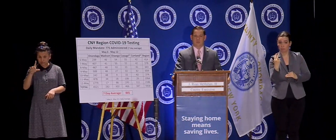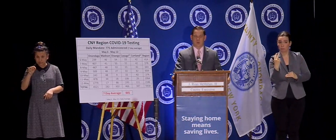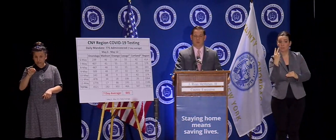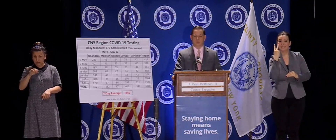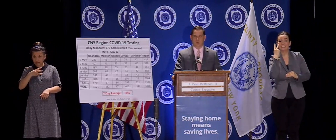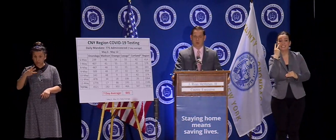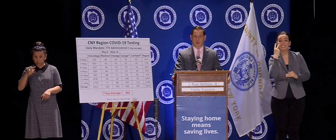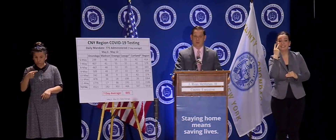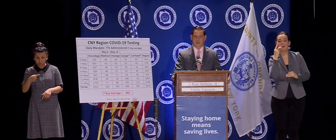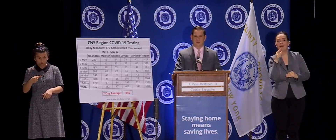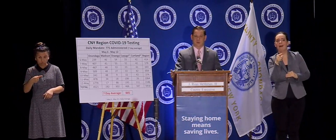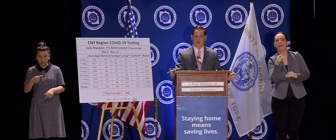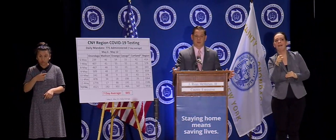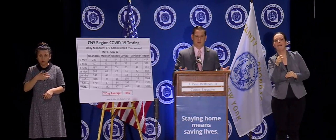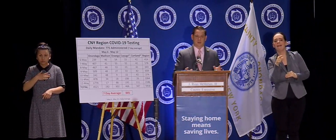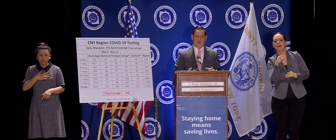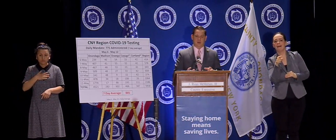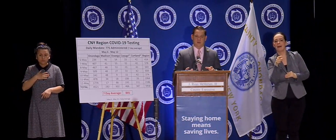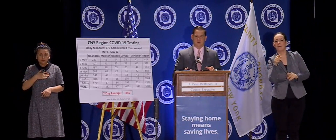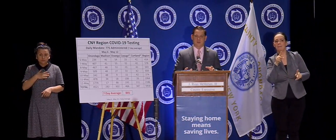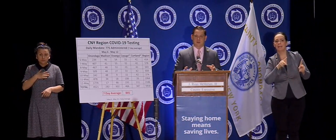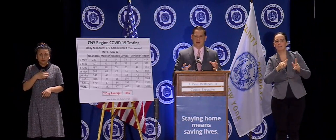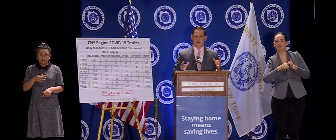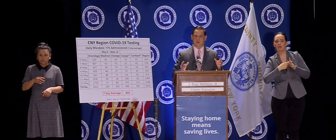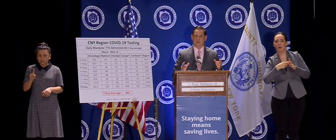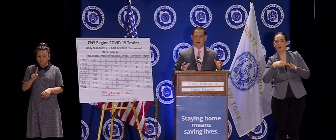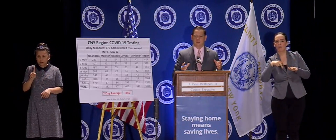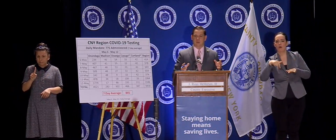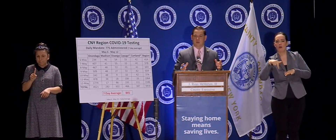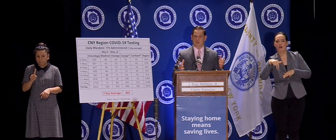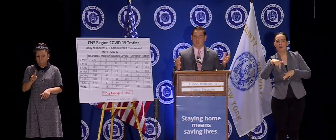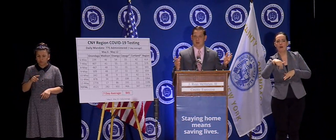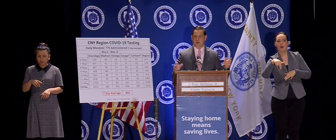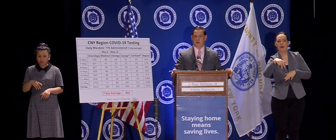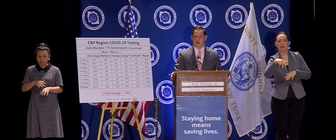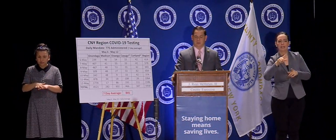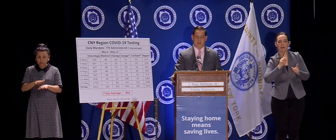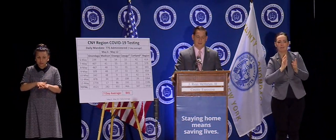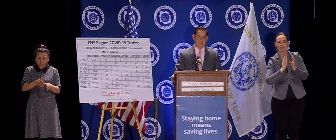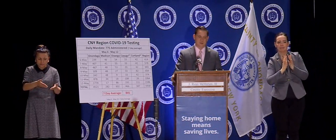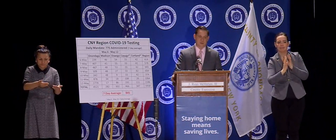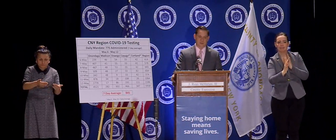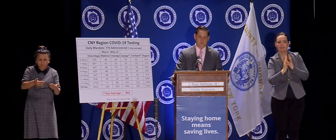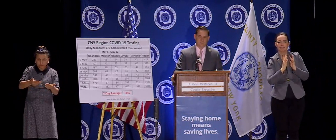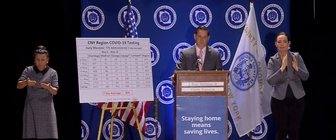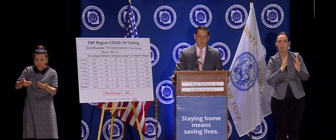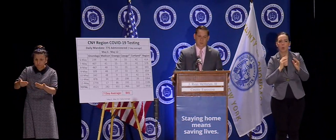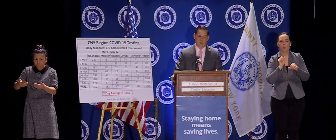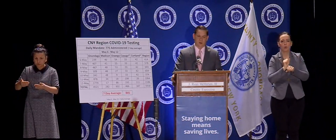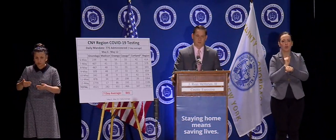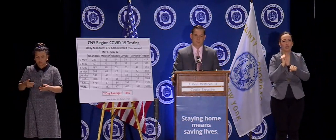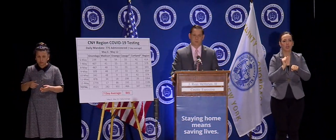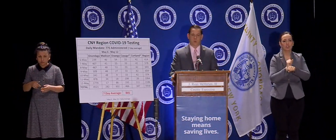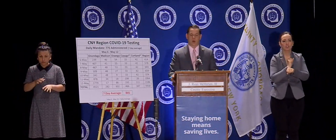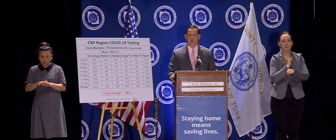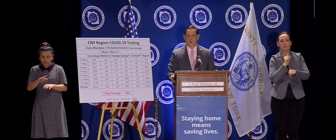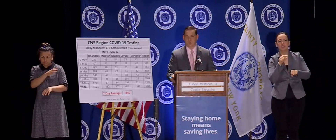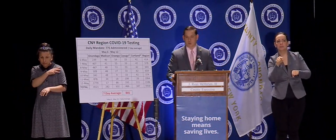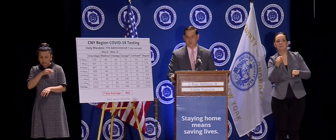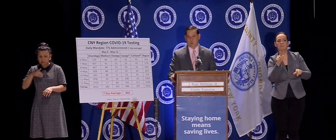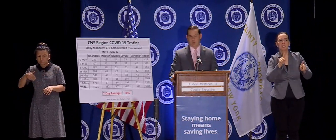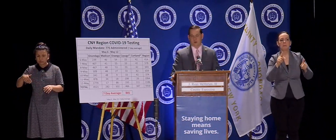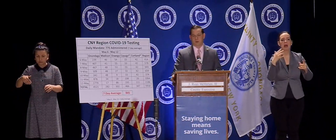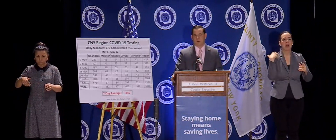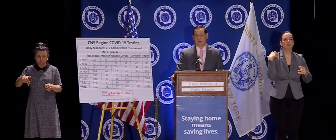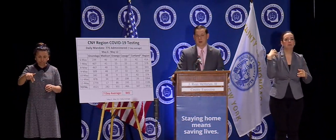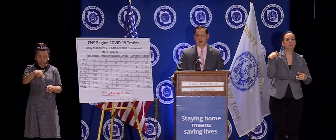another emotional hurdle, because that's when you'll see a lot of the buildings starting to light up again, and you'll see people walking the